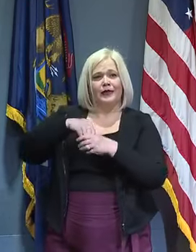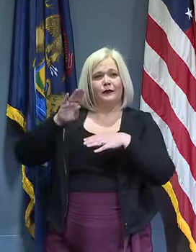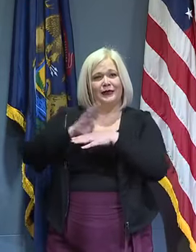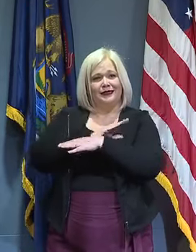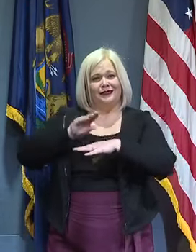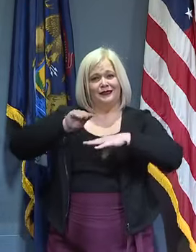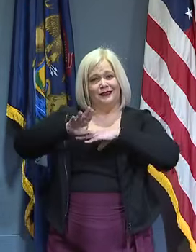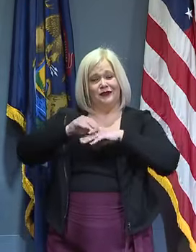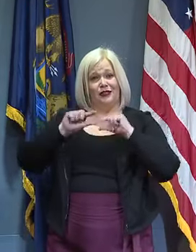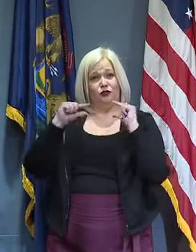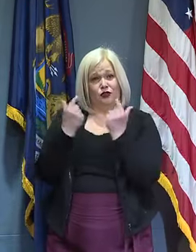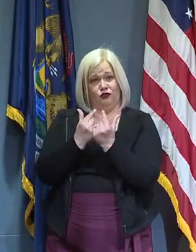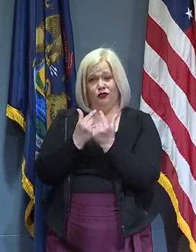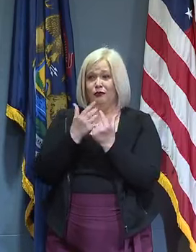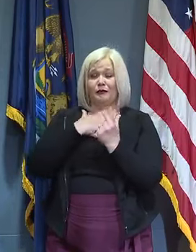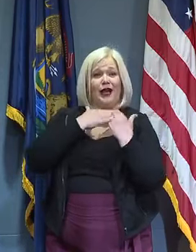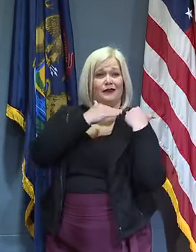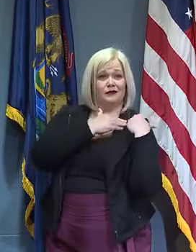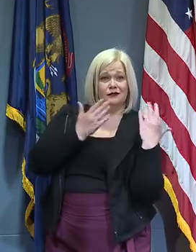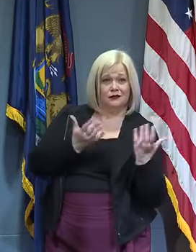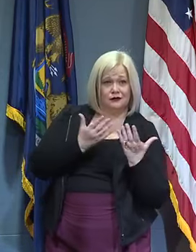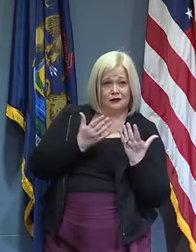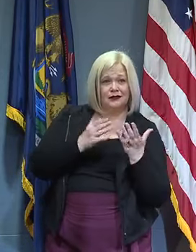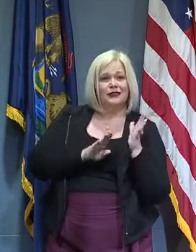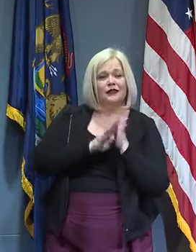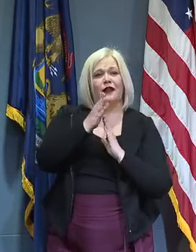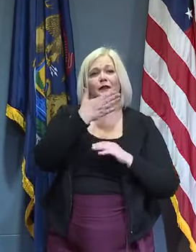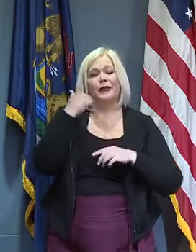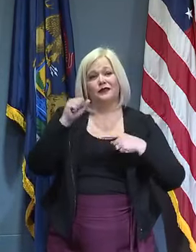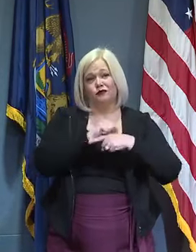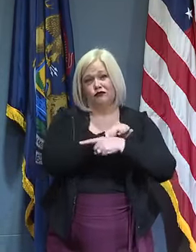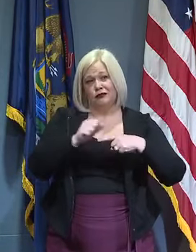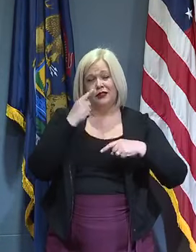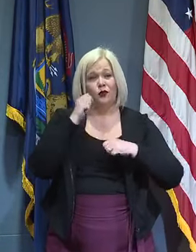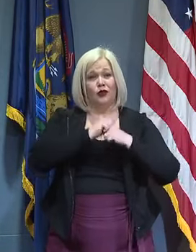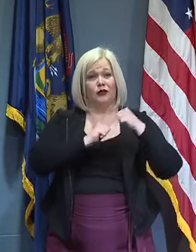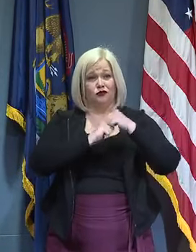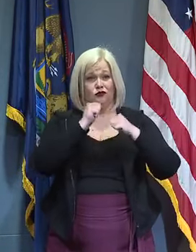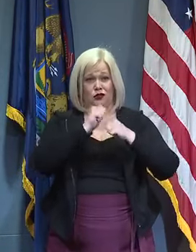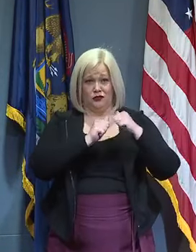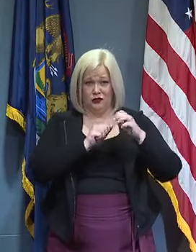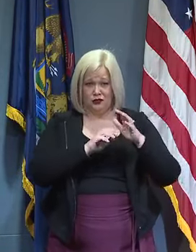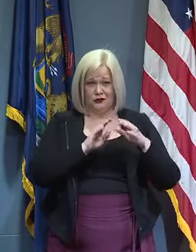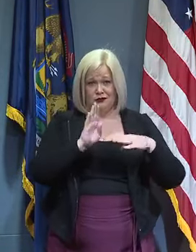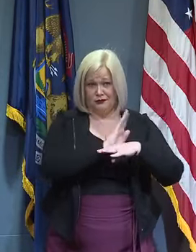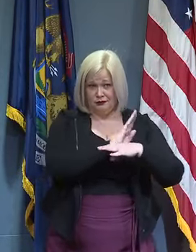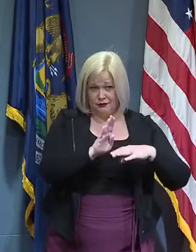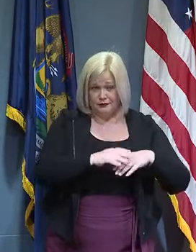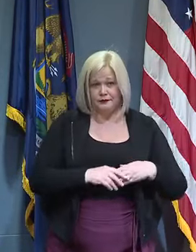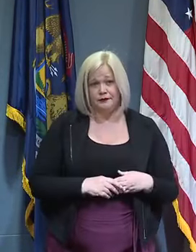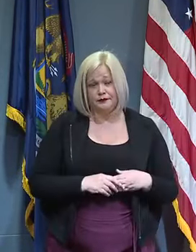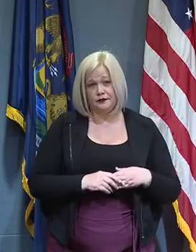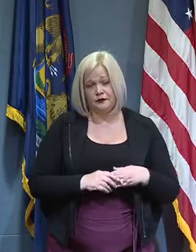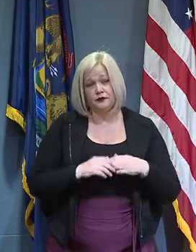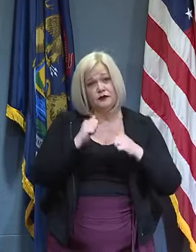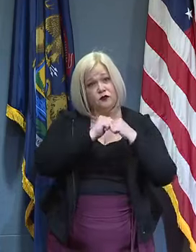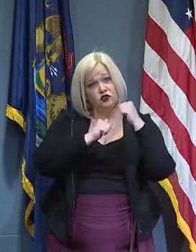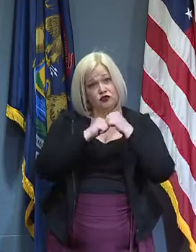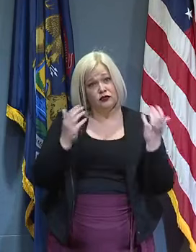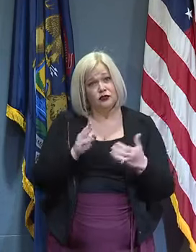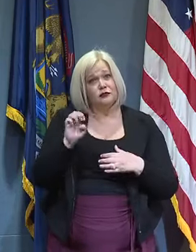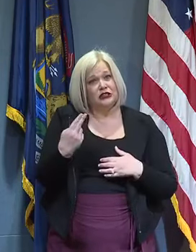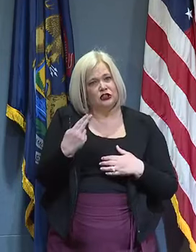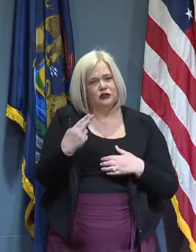was tasked with leading the council's work in developing best practices for the construction industry. The construction industry in Michigan